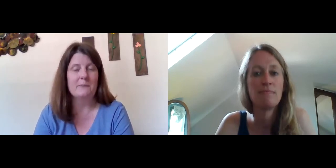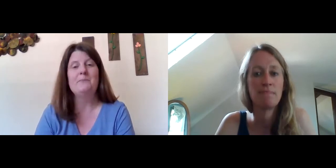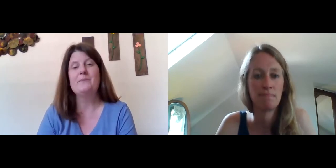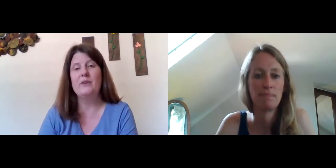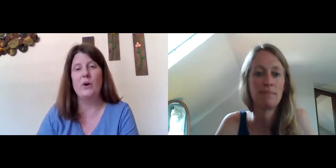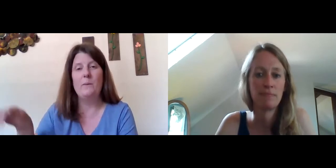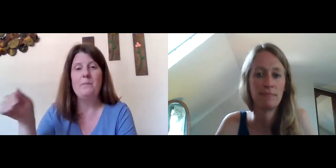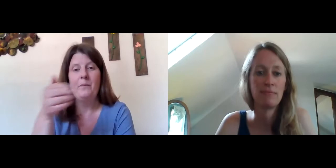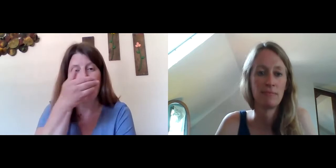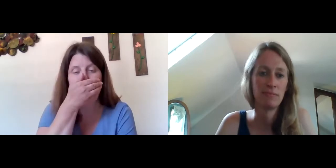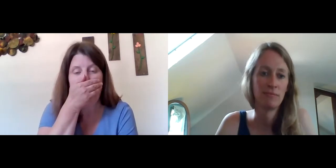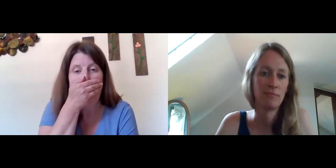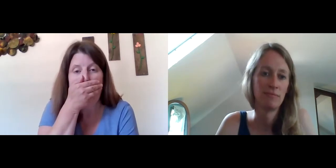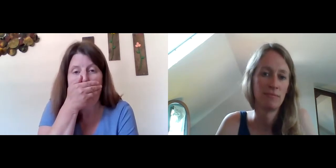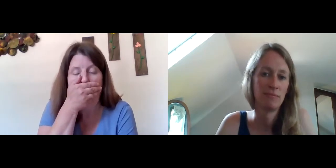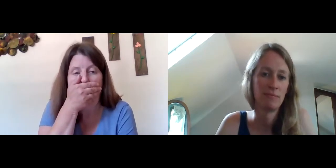hear. So